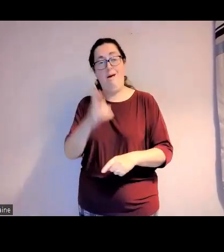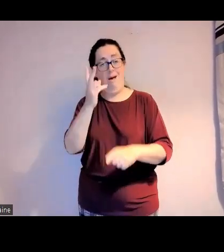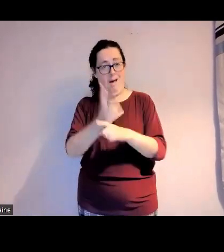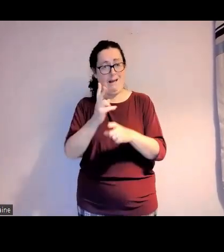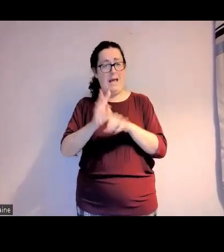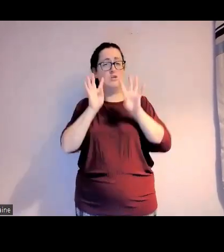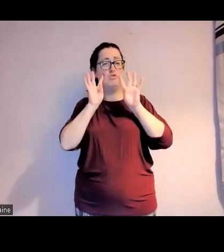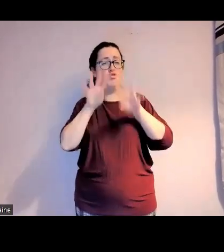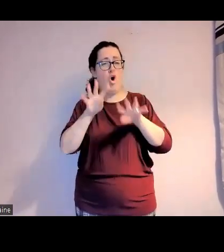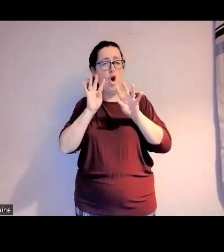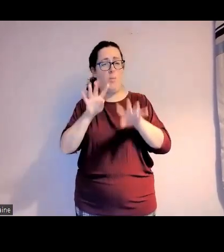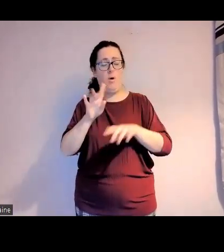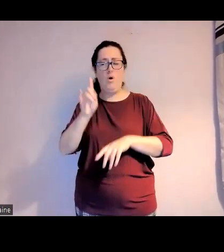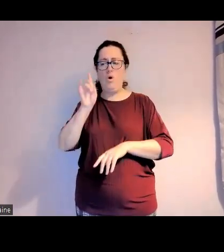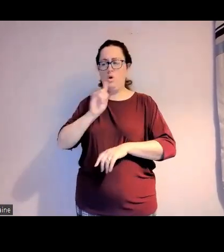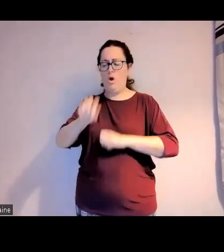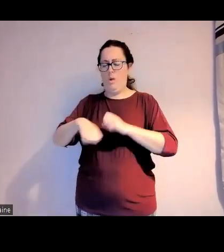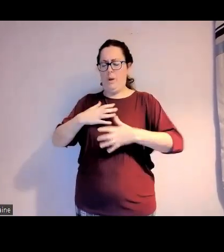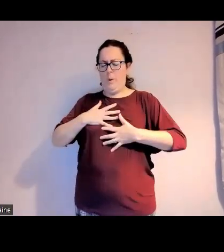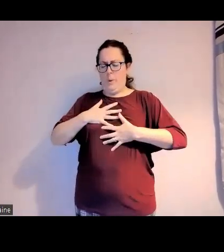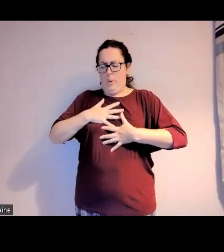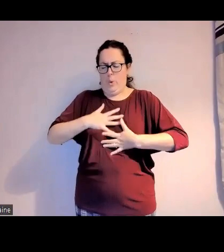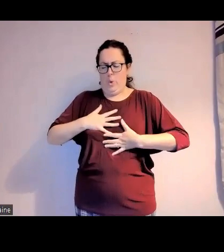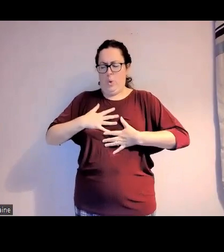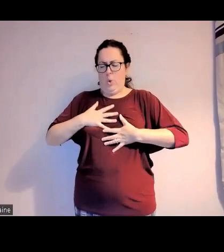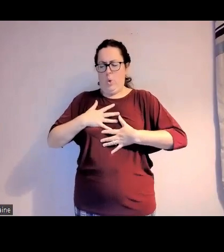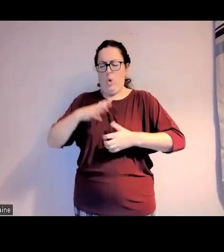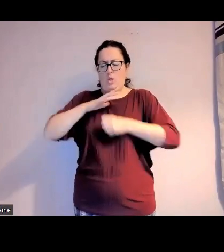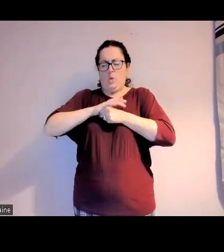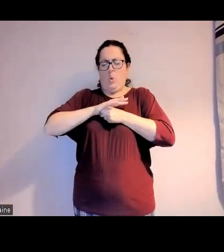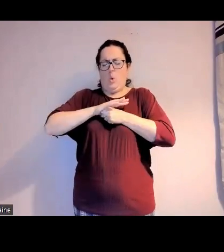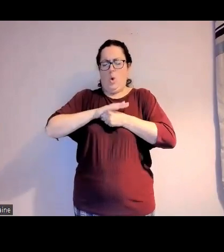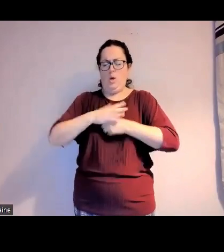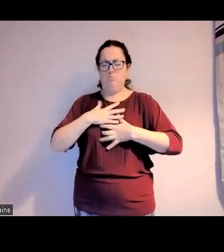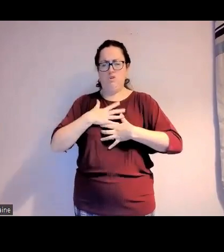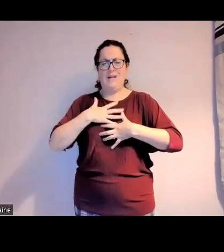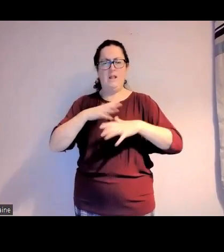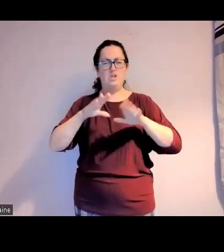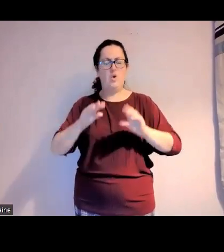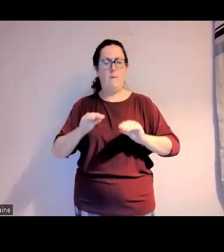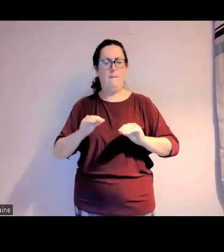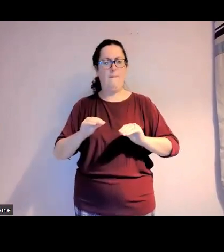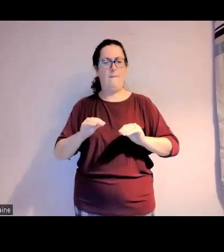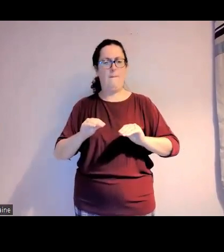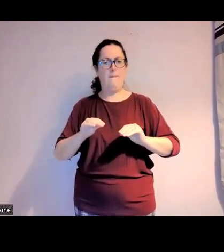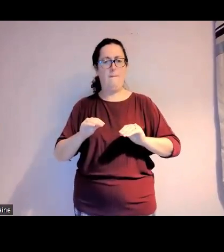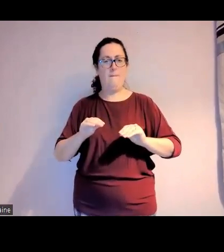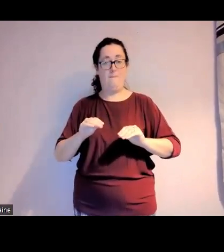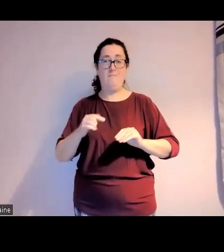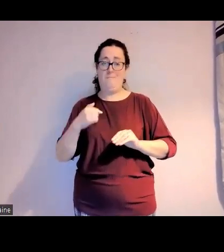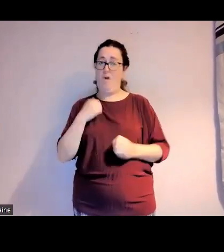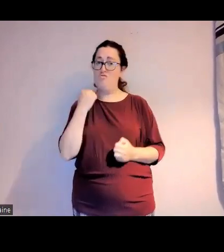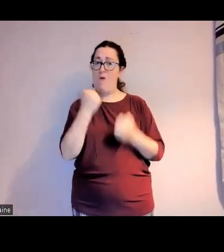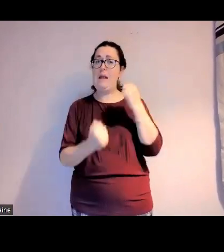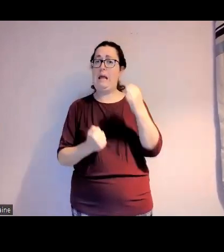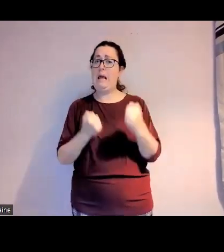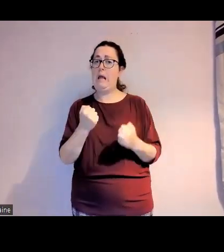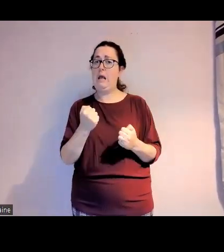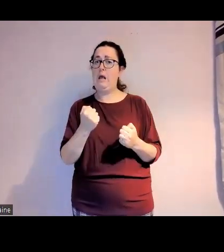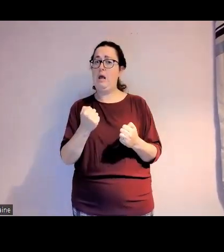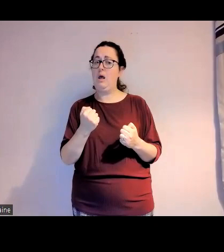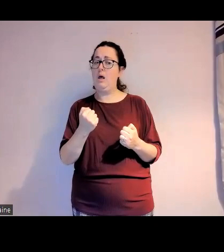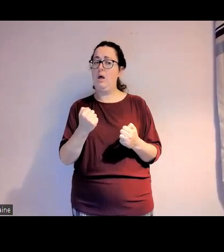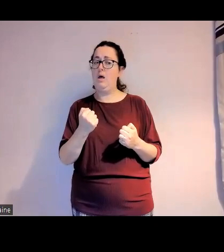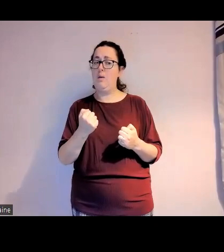that racks a girl to pieces, that chokes the breath, makes a body want to stop breathing altogether. I've come running all right, but not from my own life